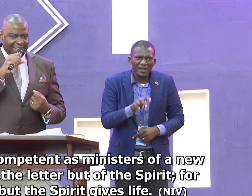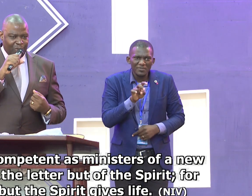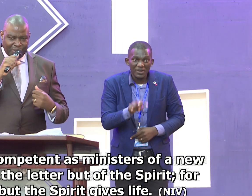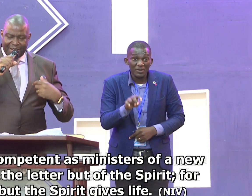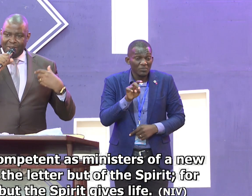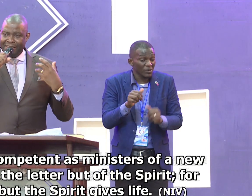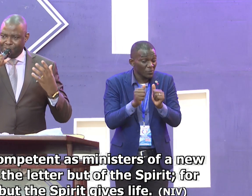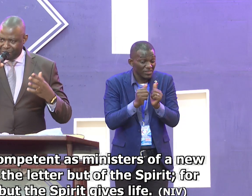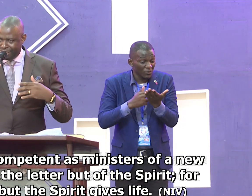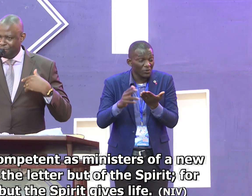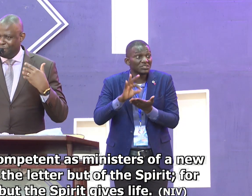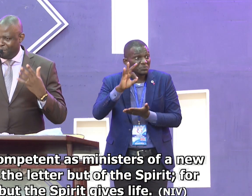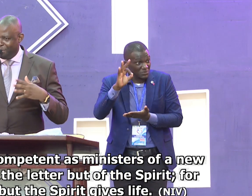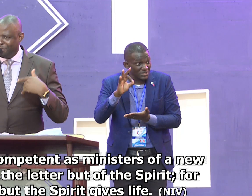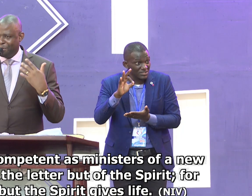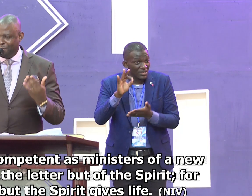Him,